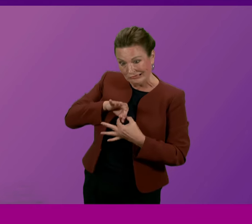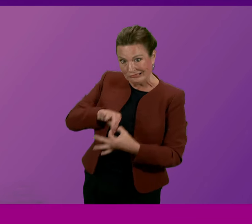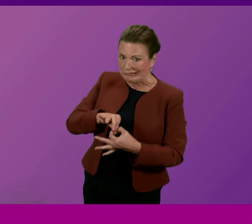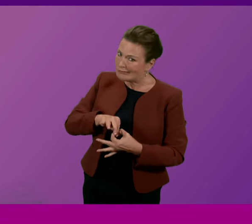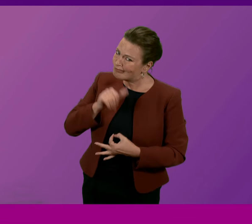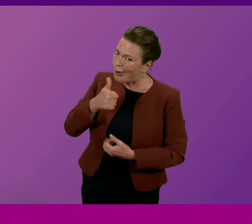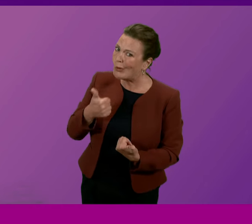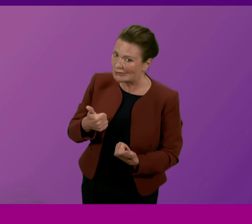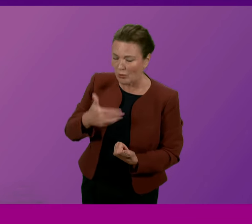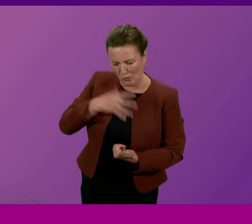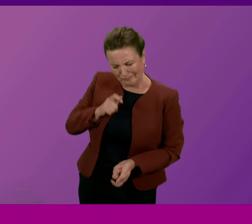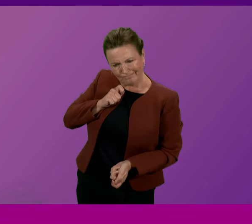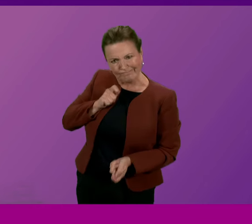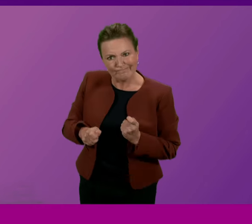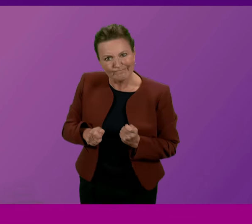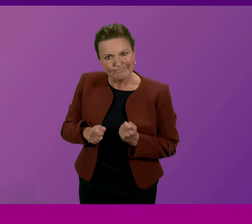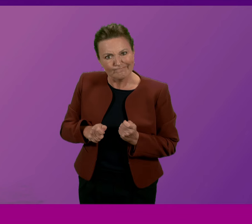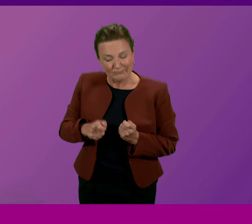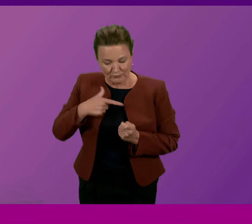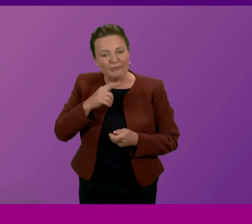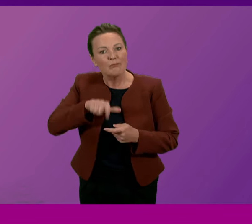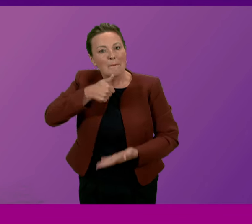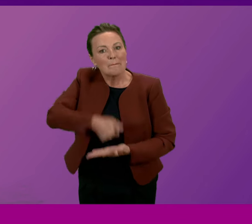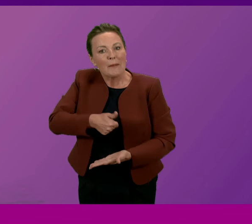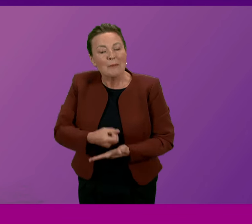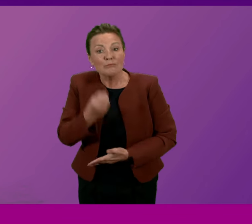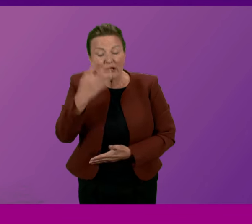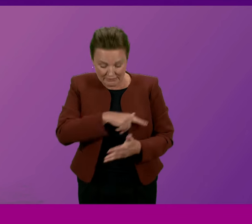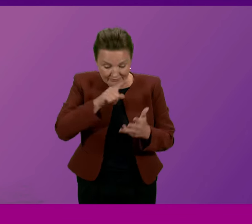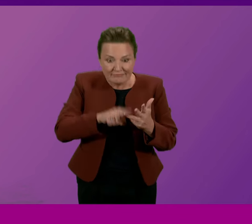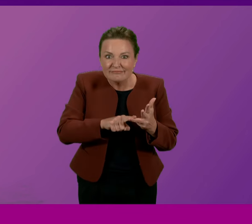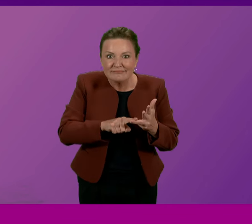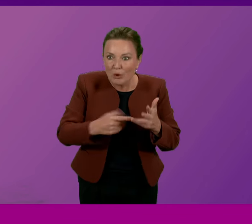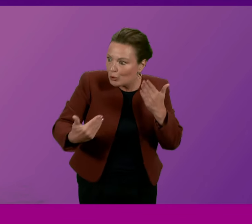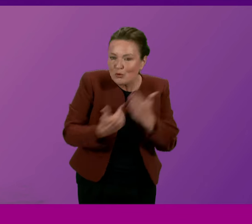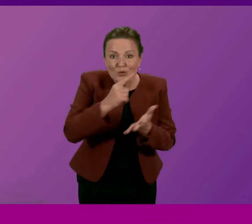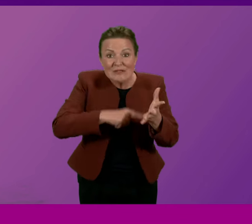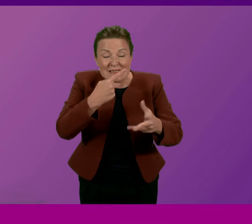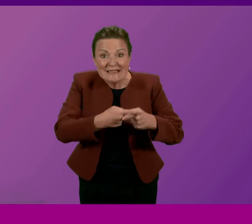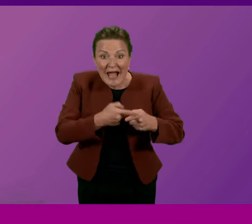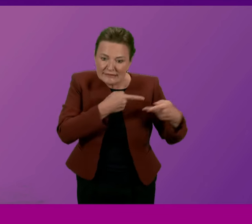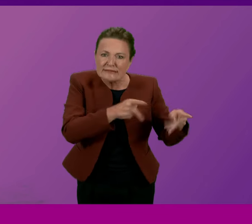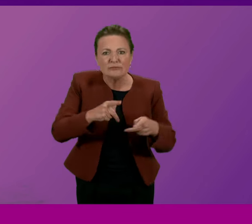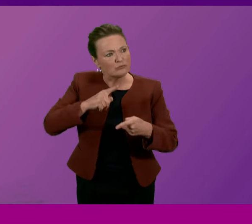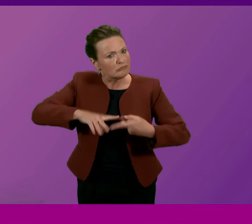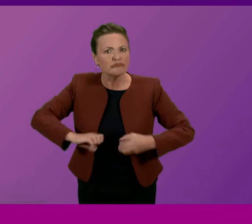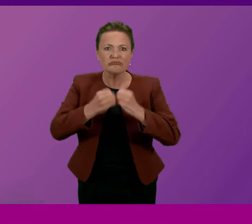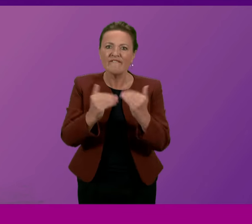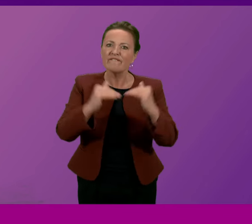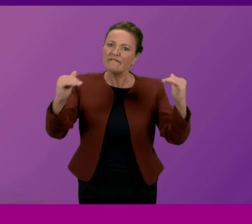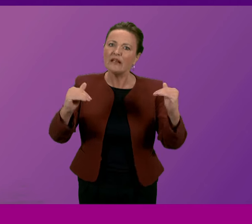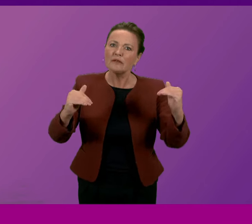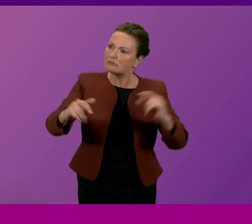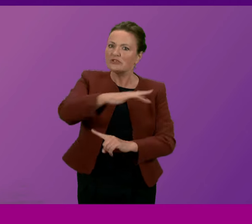pricing, utilising new powers over tax and welfare to create a fairer society, making